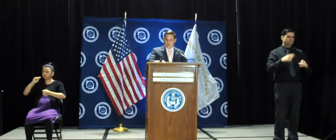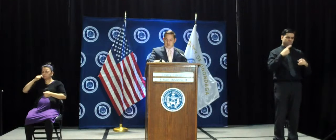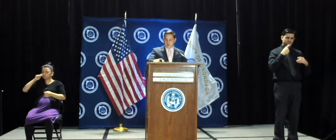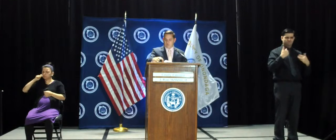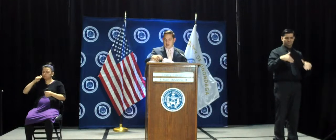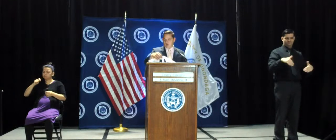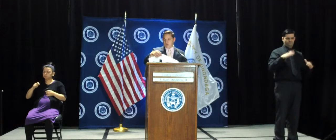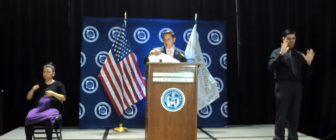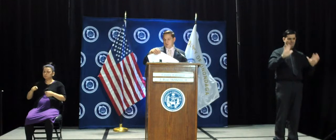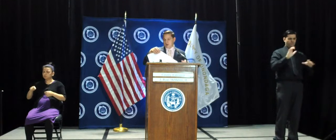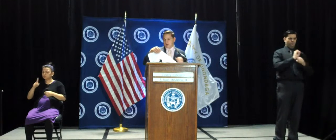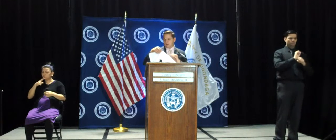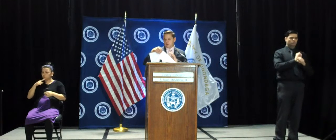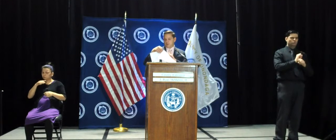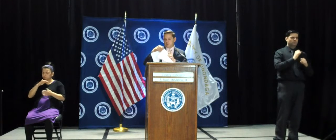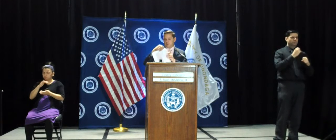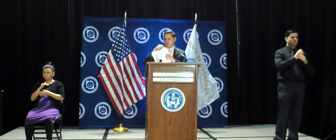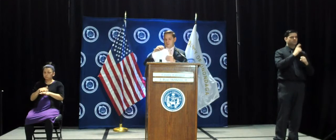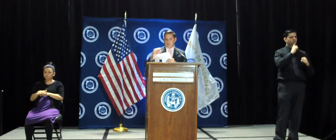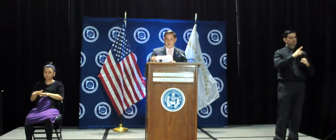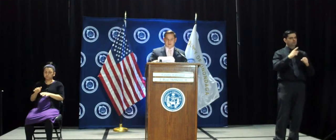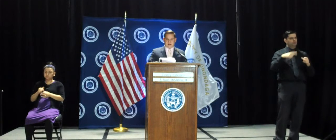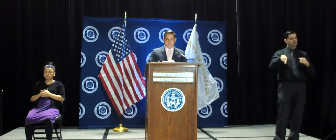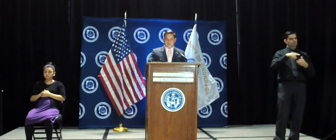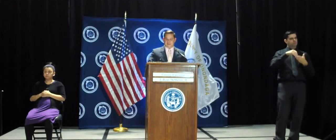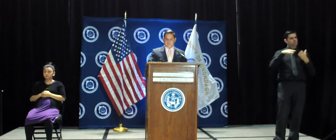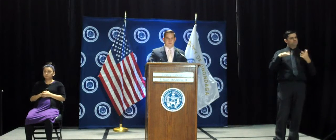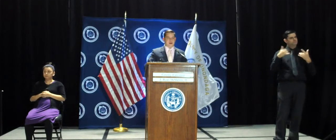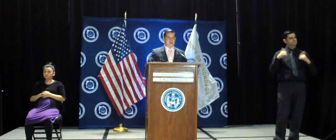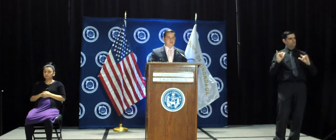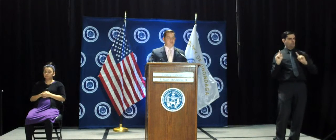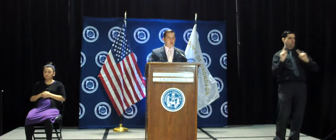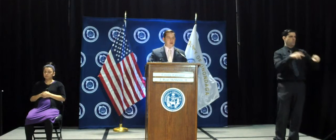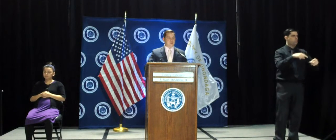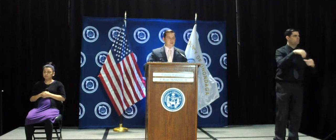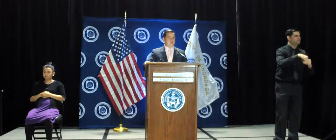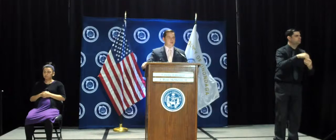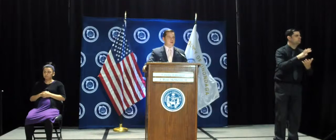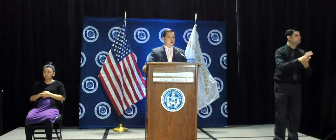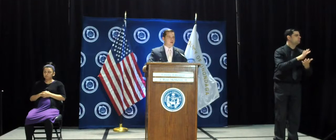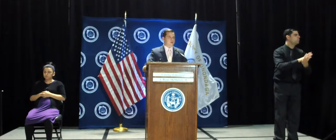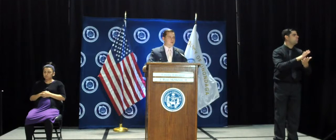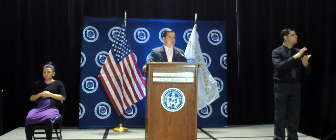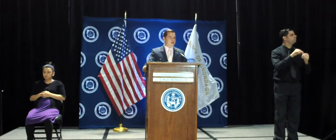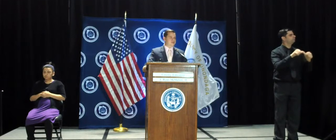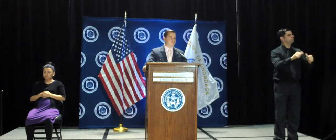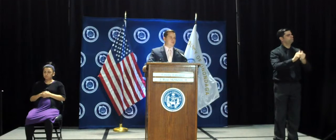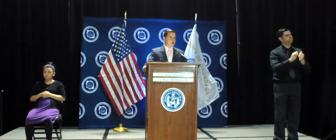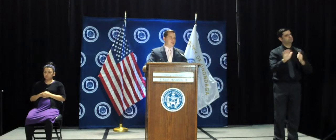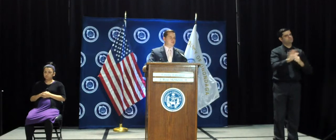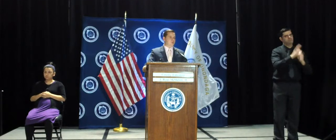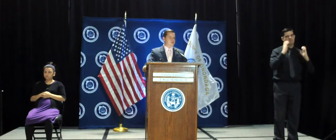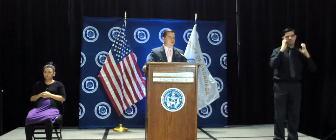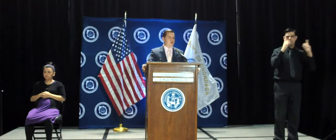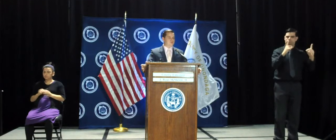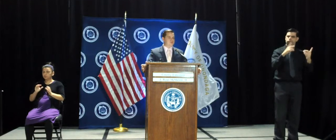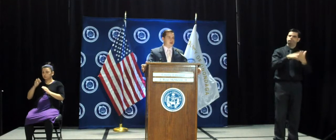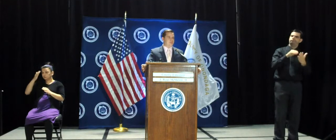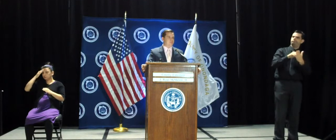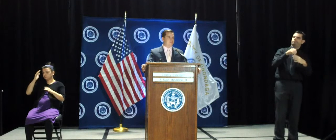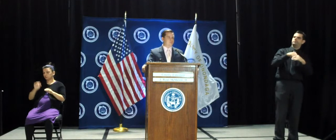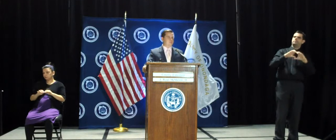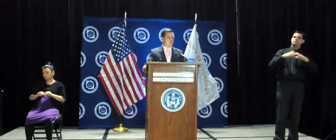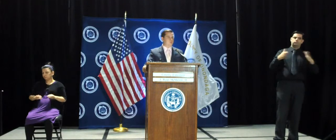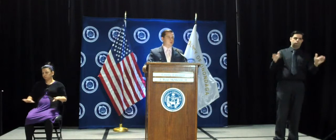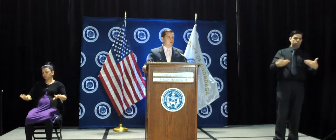Again, reminders, let's stop the symptomatic spread. Asymptomatic spread's tough to